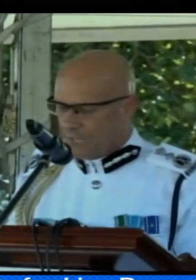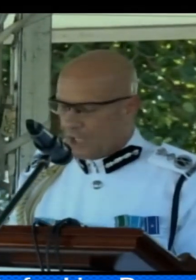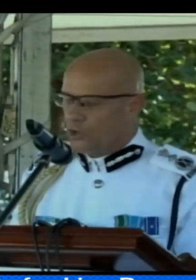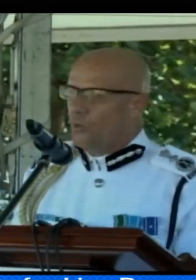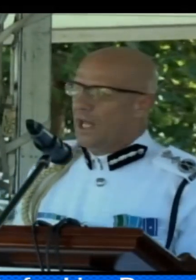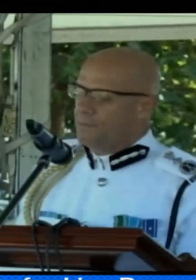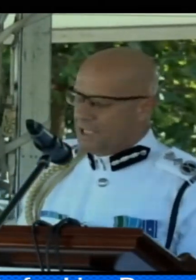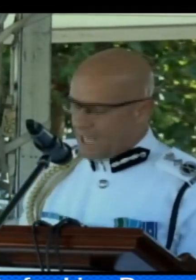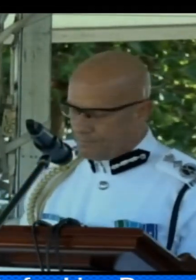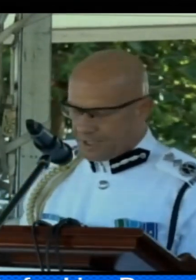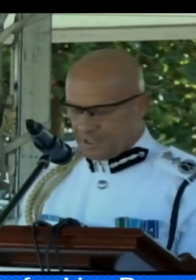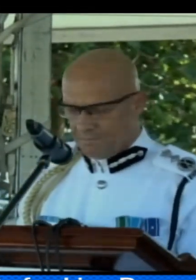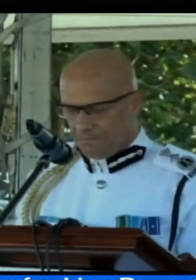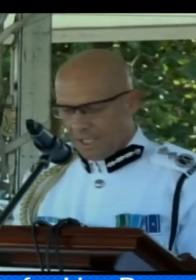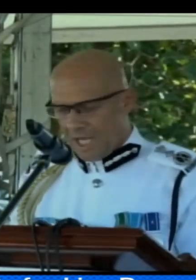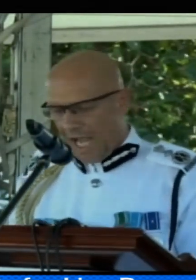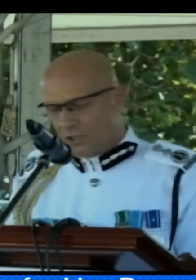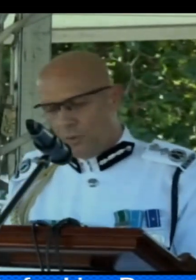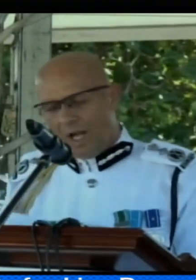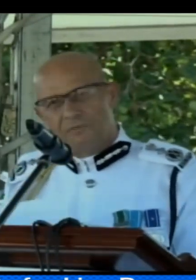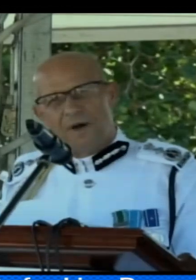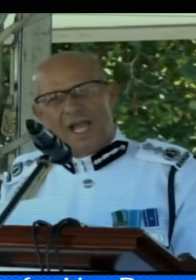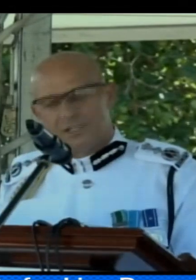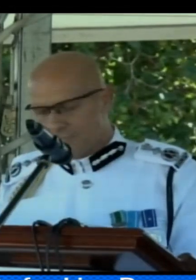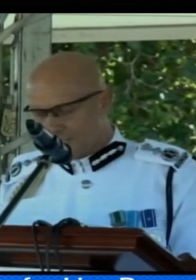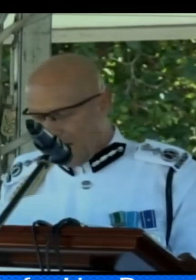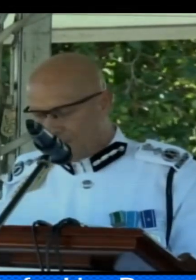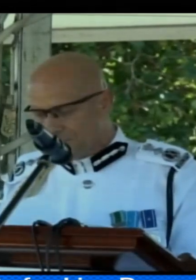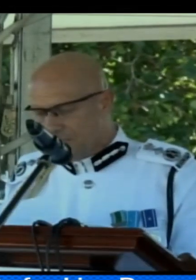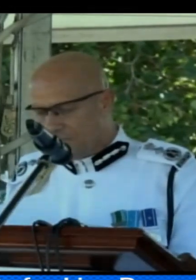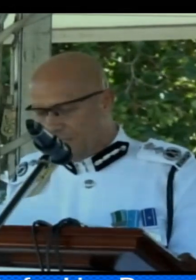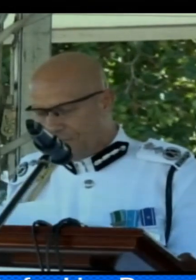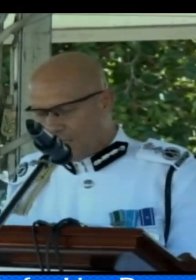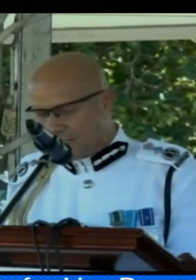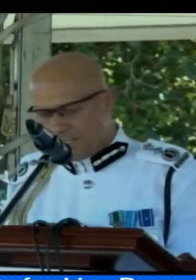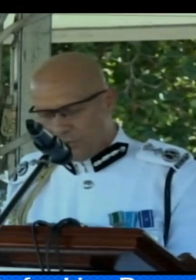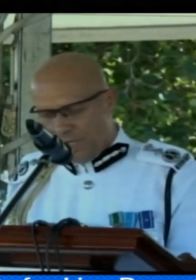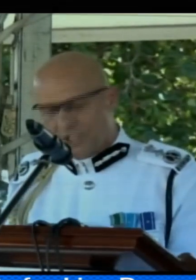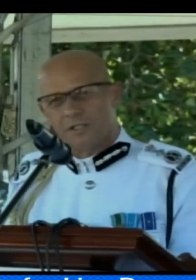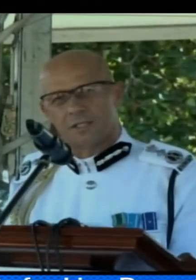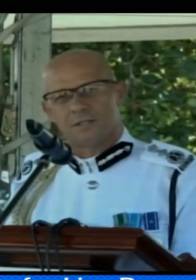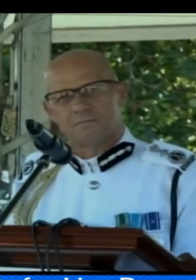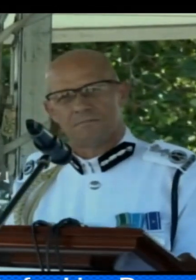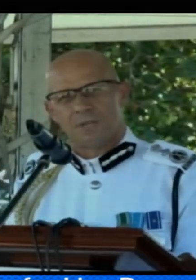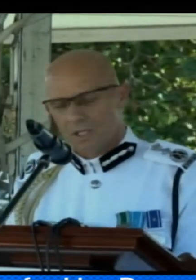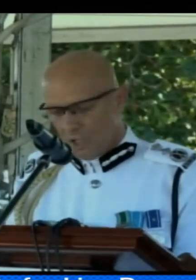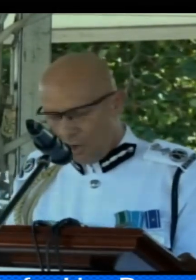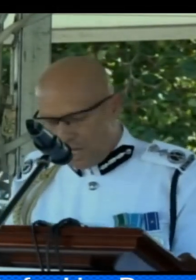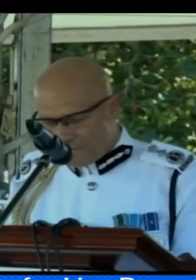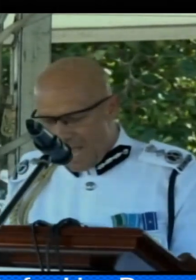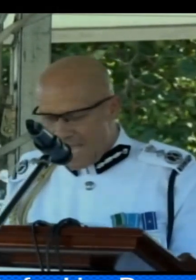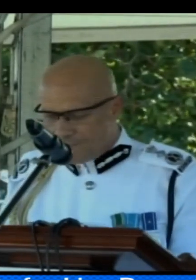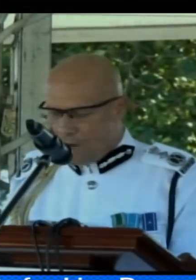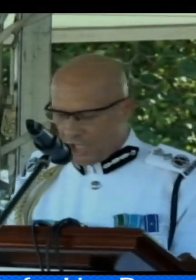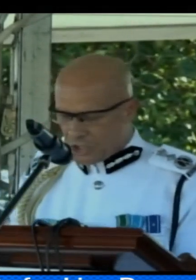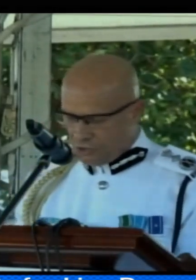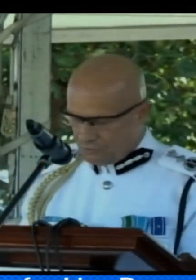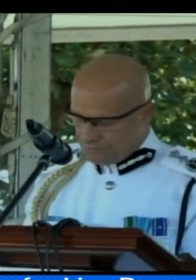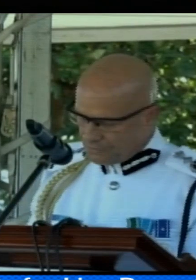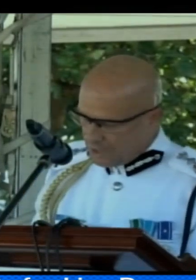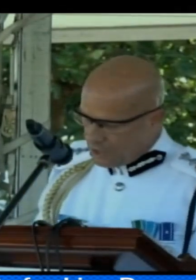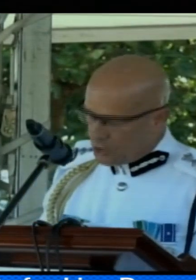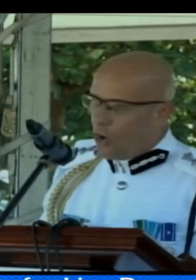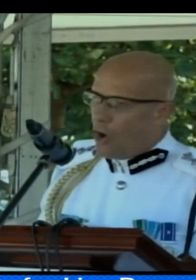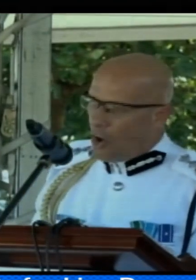challenged. You will be tempted, and you will find yourselves in difficult situations. However, I admonish